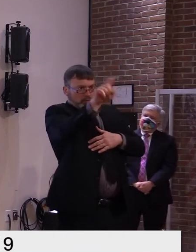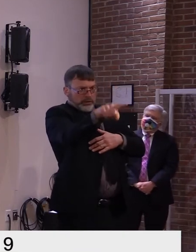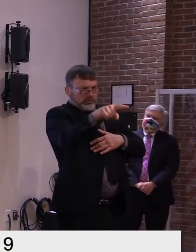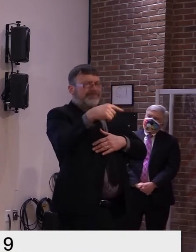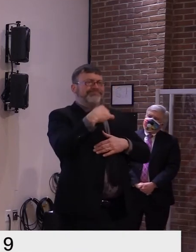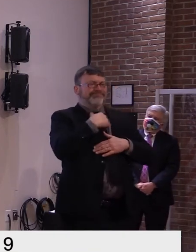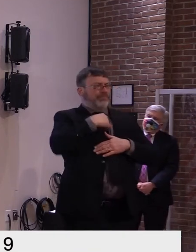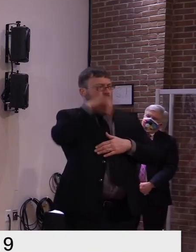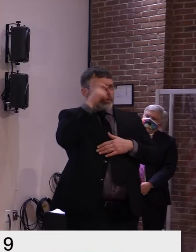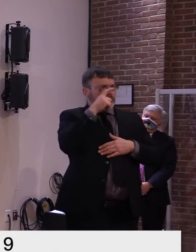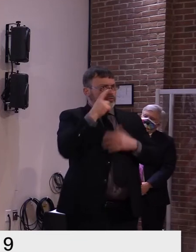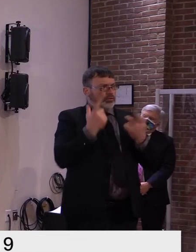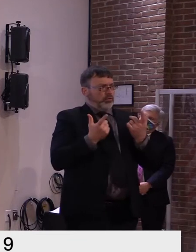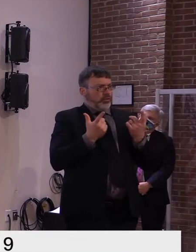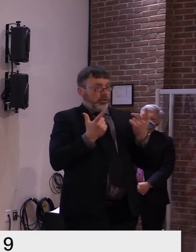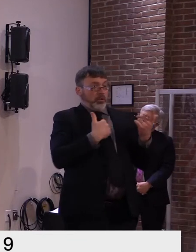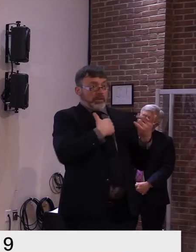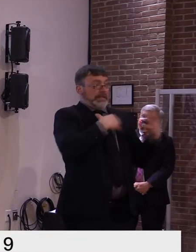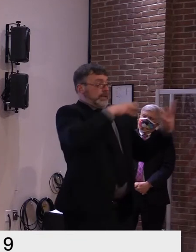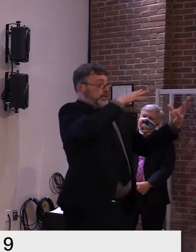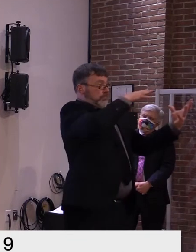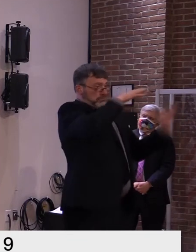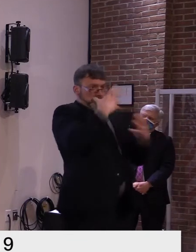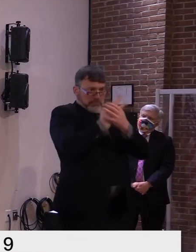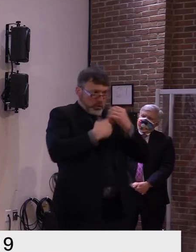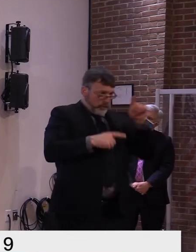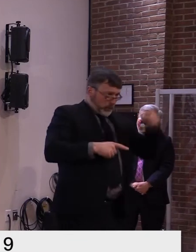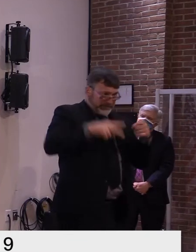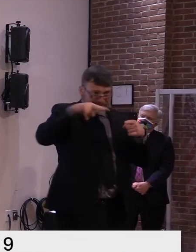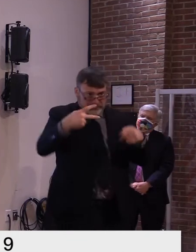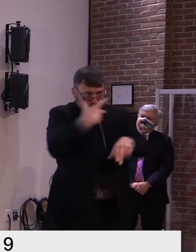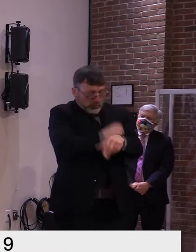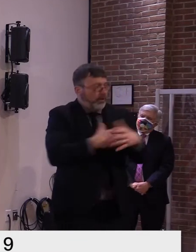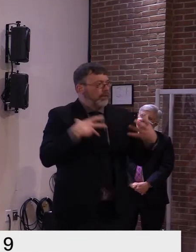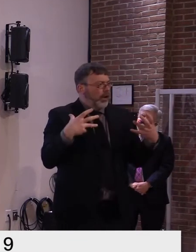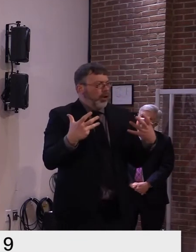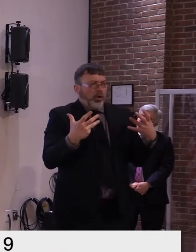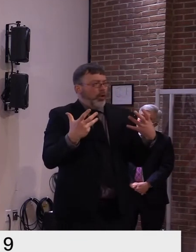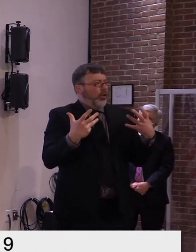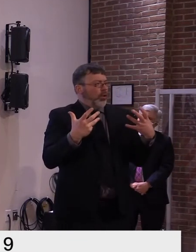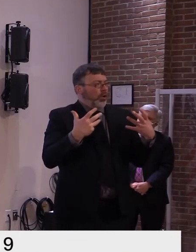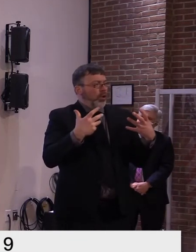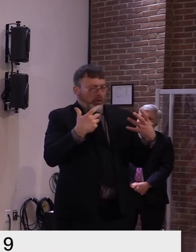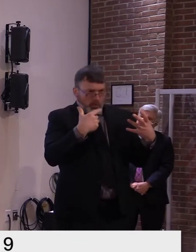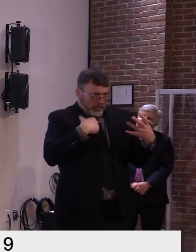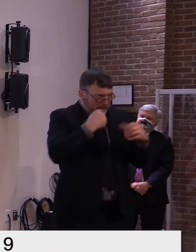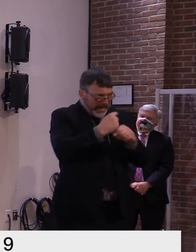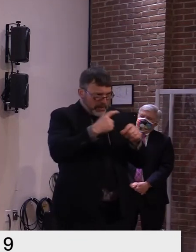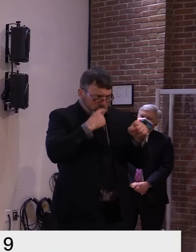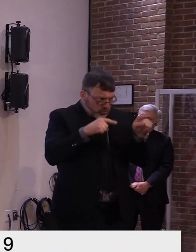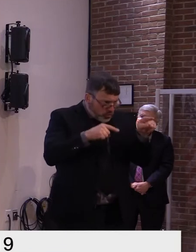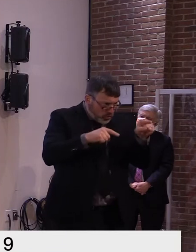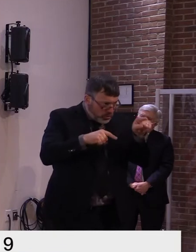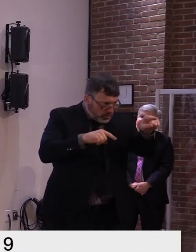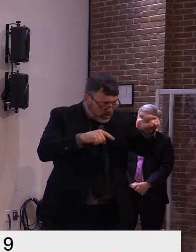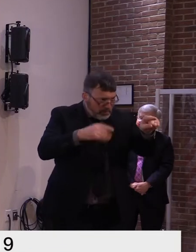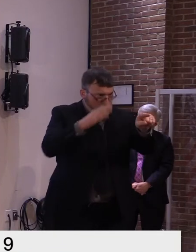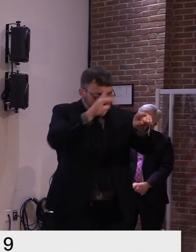pace of the first doses, but still comfortably tell people they're going to get their second dose in a timely way.